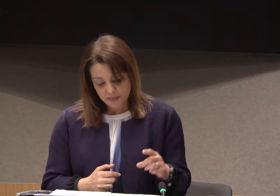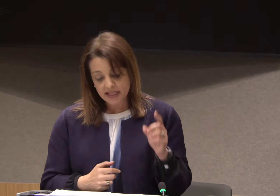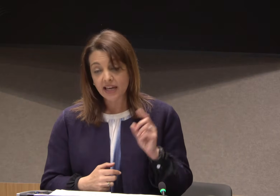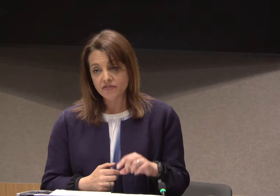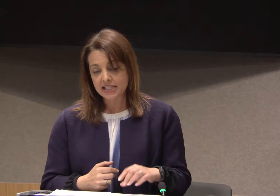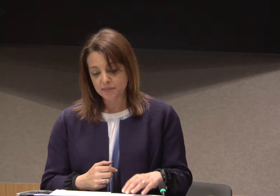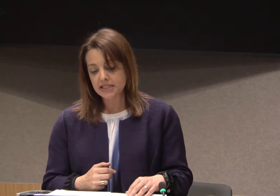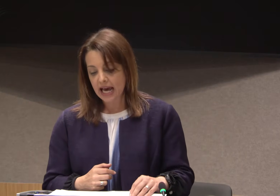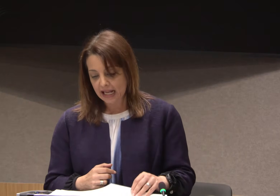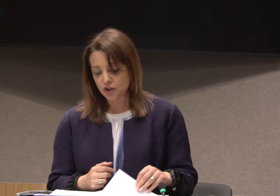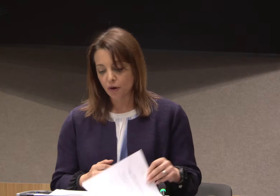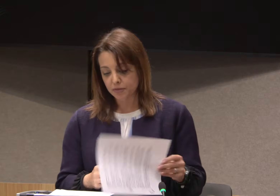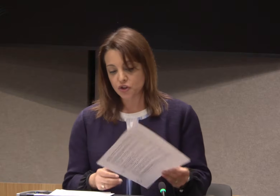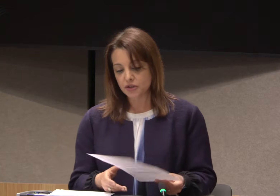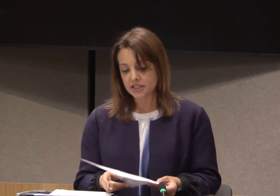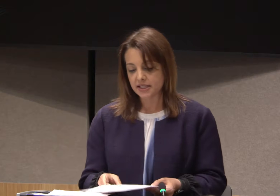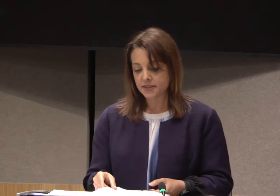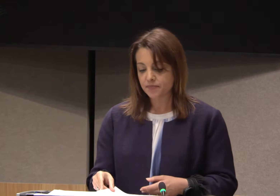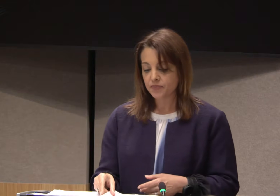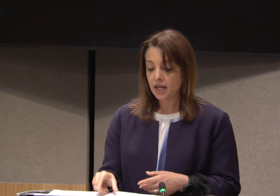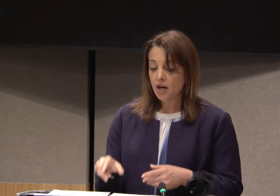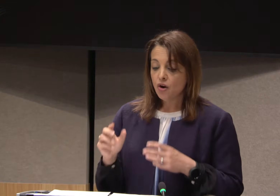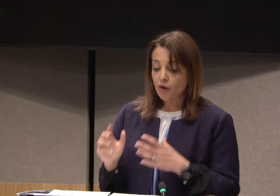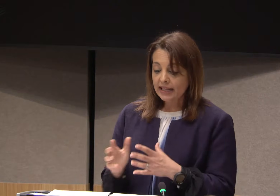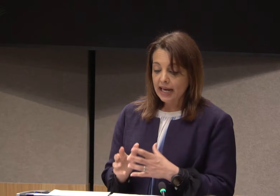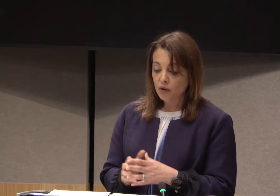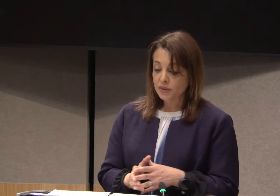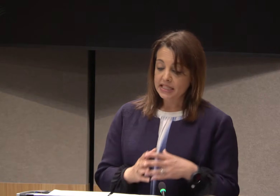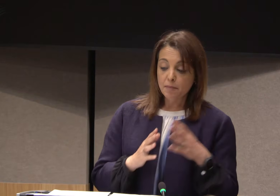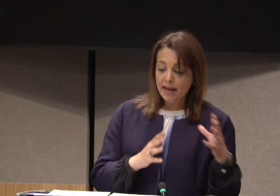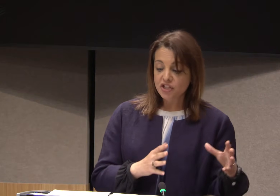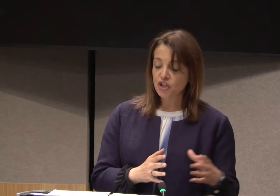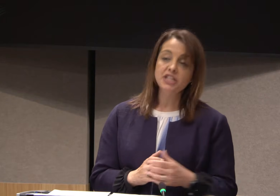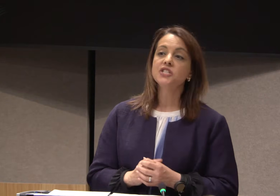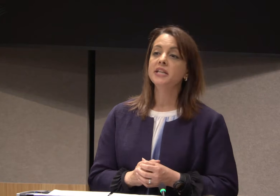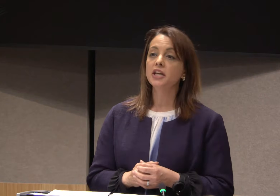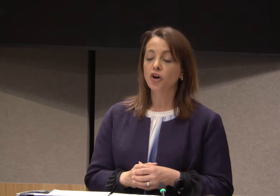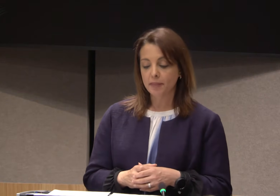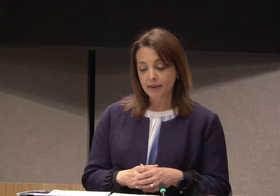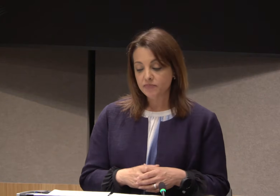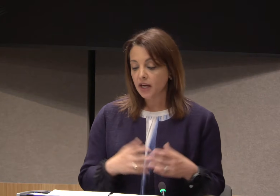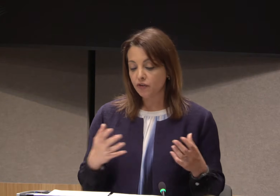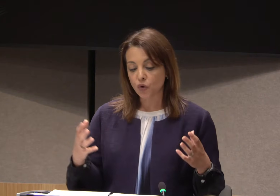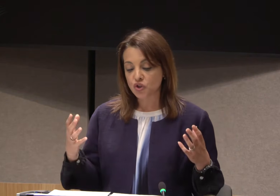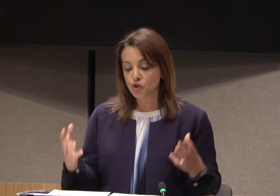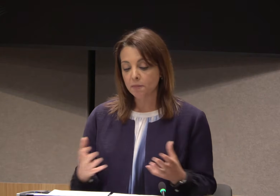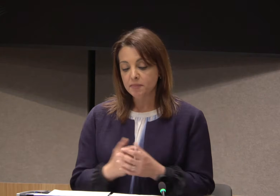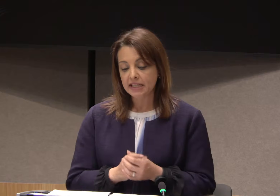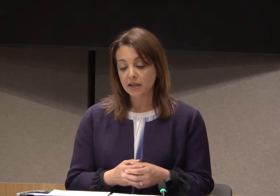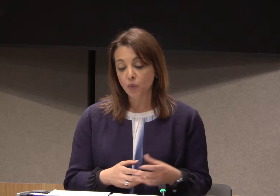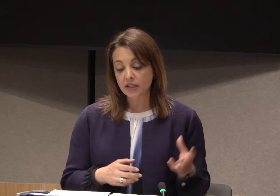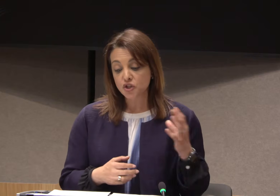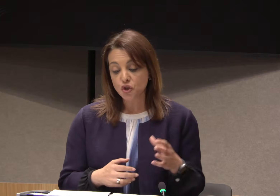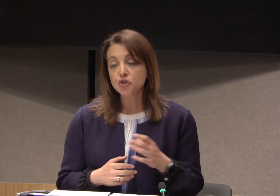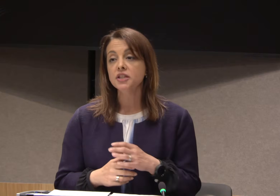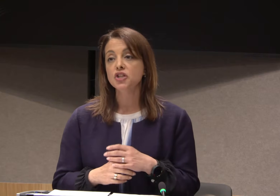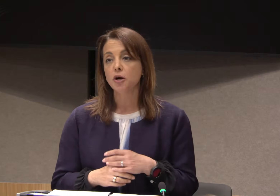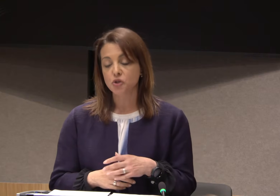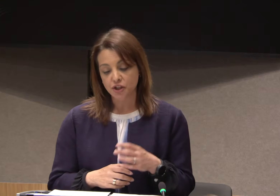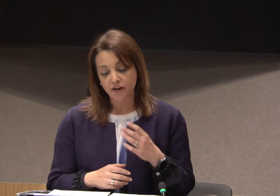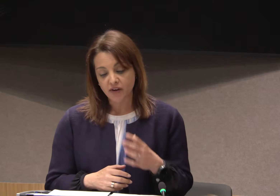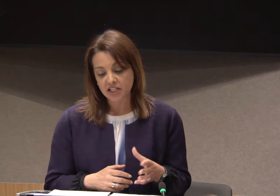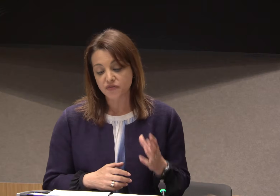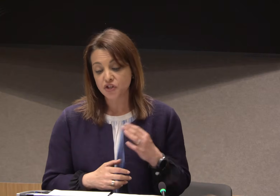of jobs, investment and opportunities? Right now, we're seeing major changes to the economy and, of course, jobs being done in Wales due to